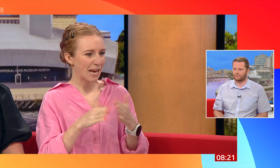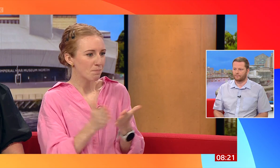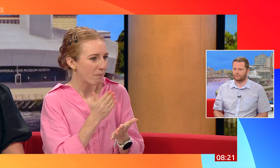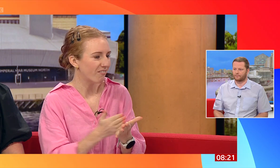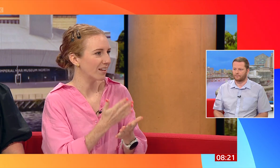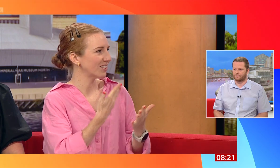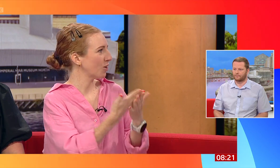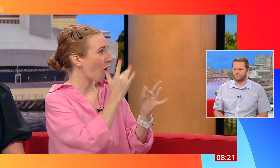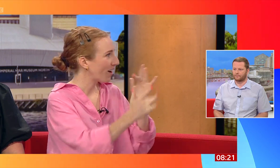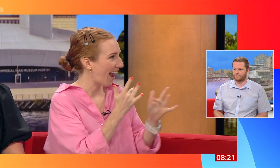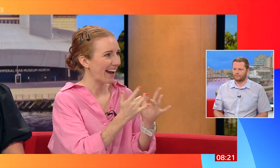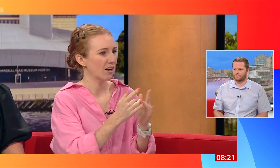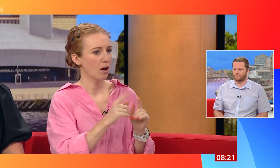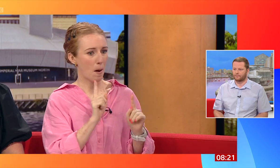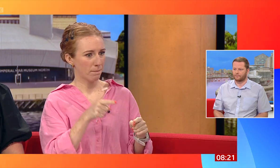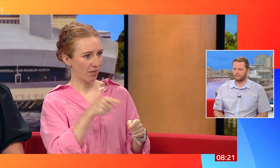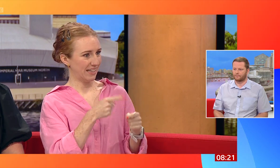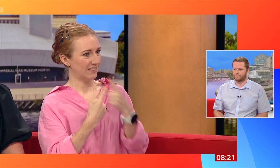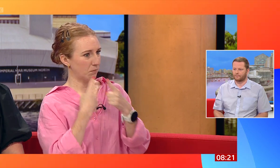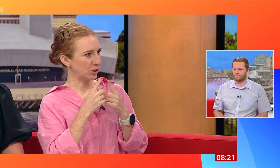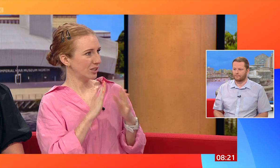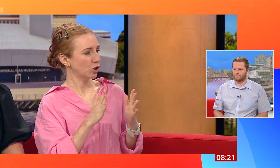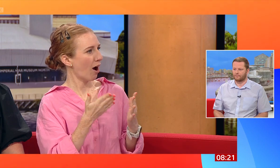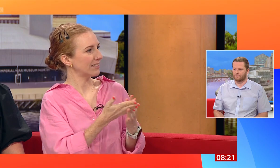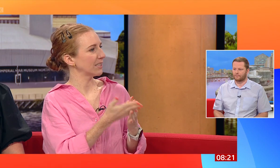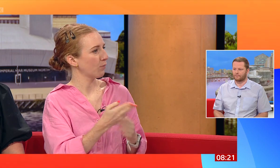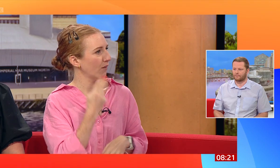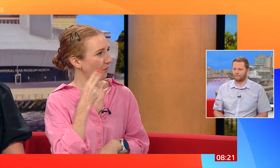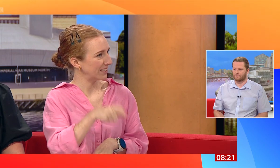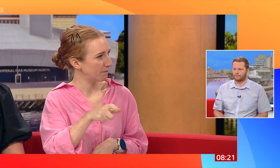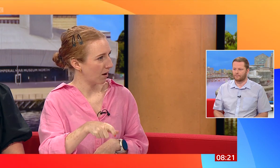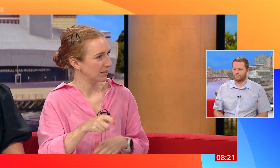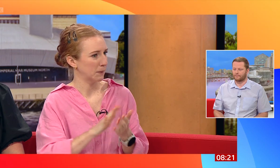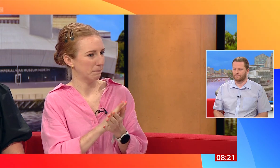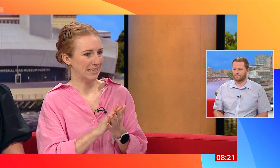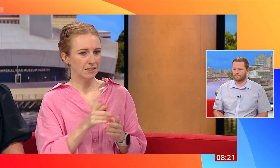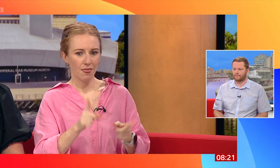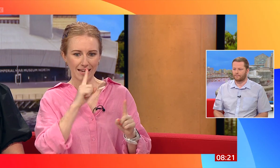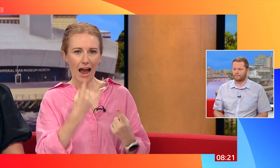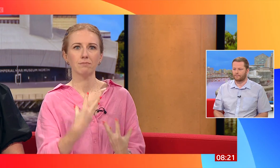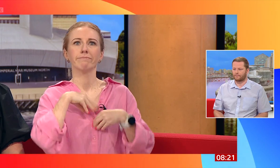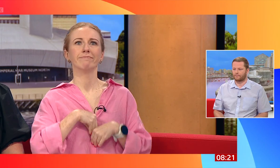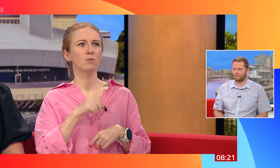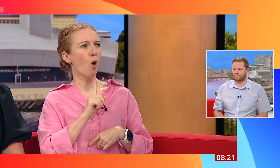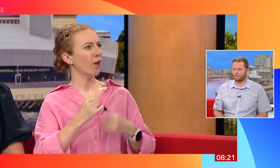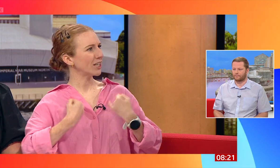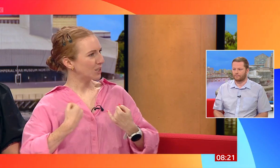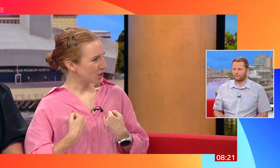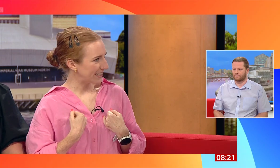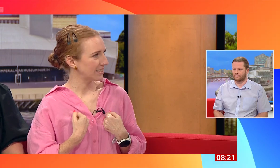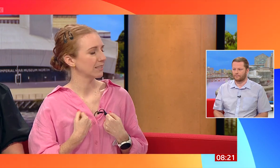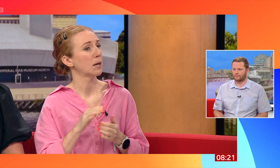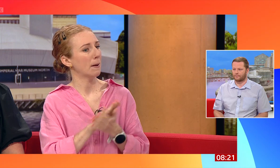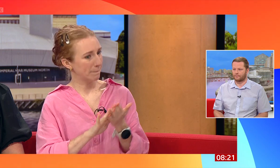out there that, you know, online, but this information is not accessible for deaf people. So it means that they